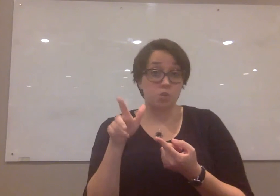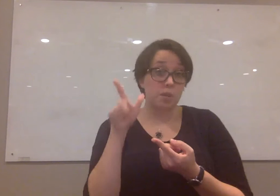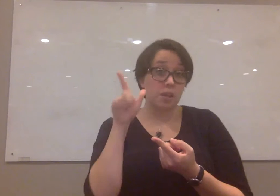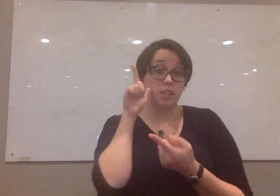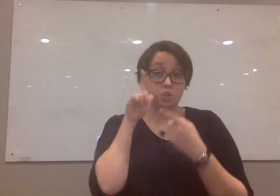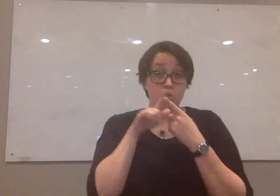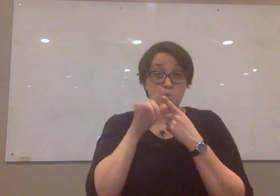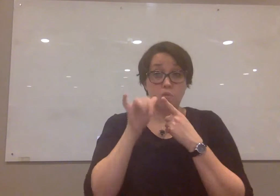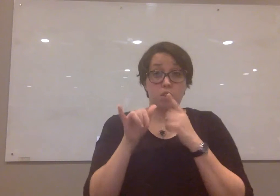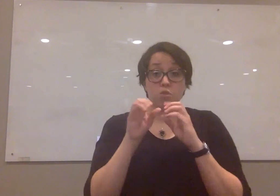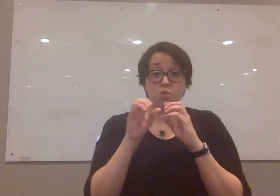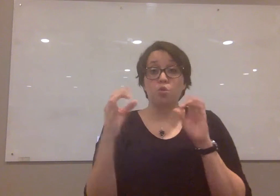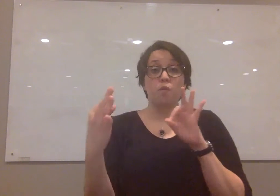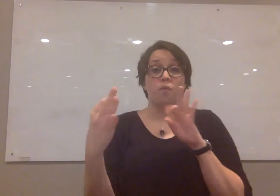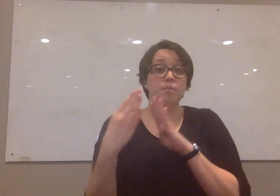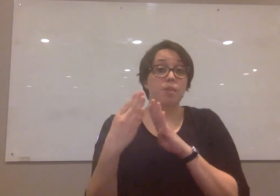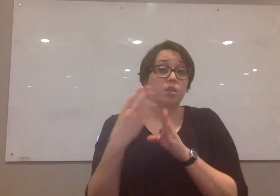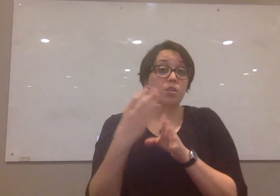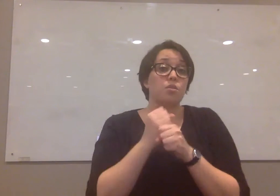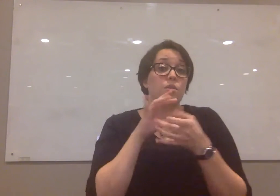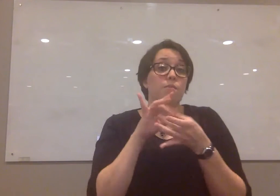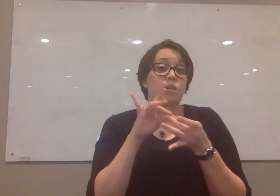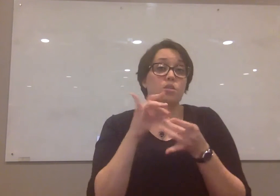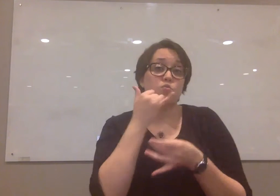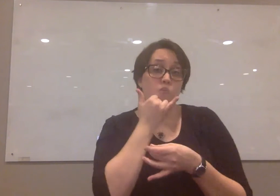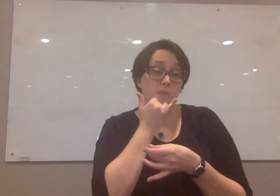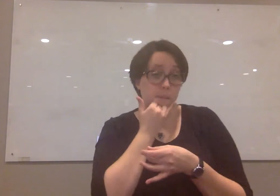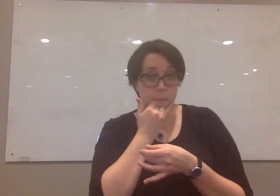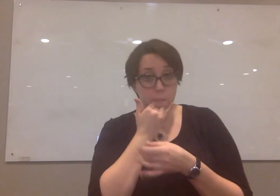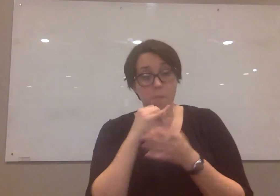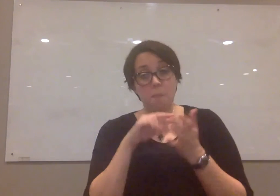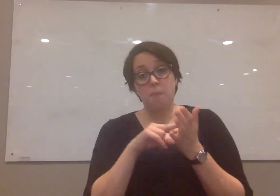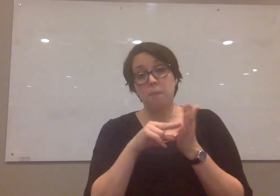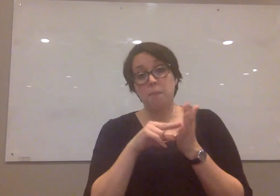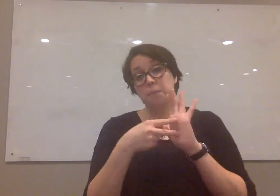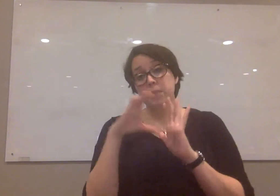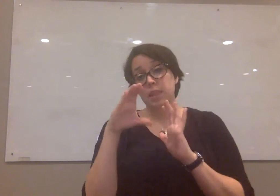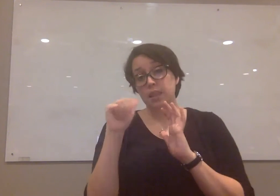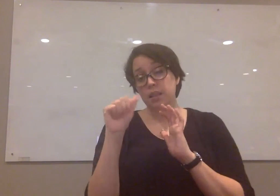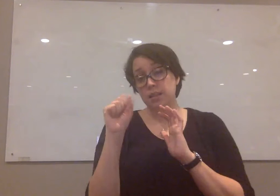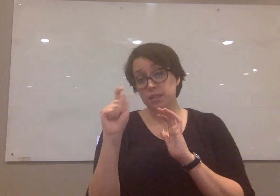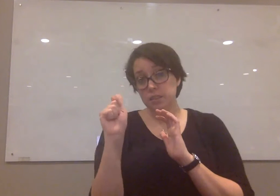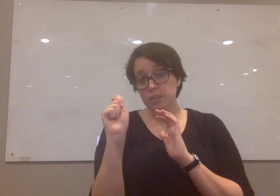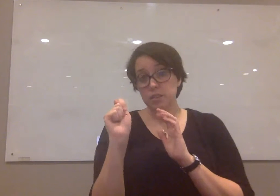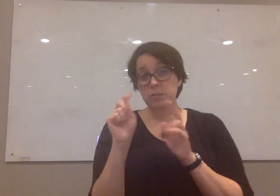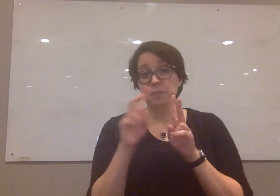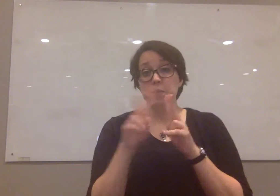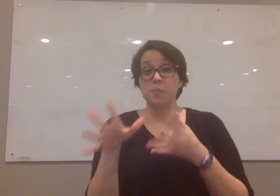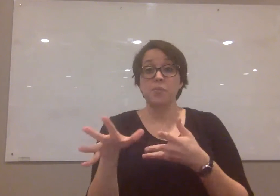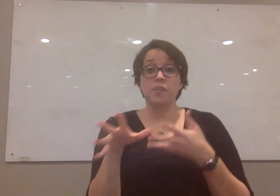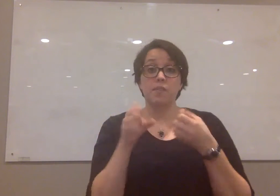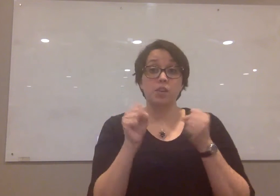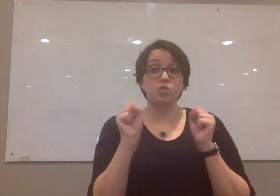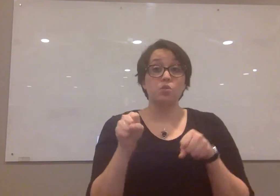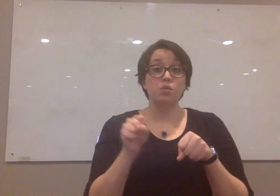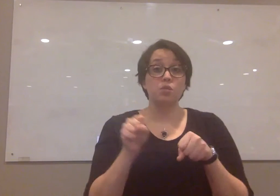there's no feedback that you even got the message wrong, which means that casts while they're very fast because you can send it as a client and move